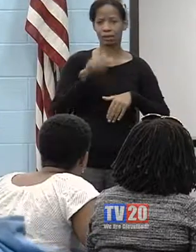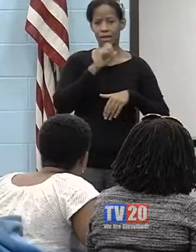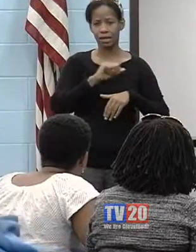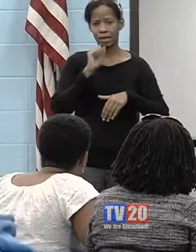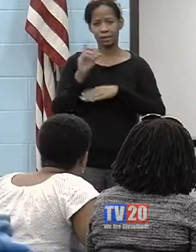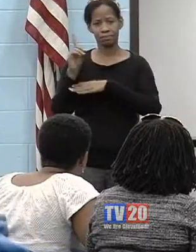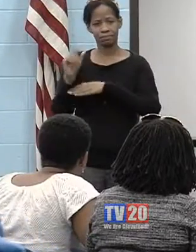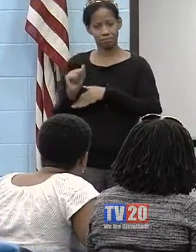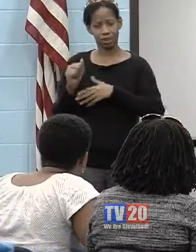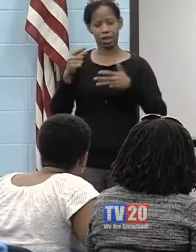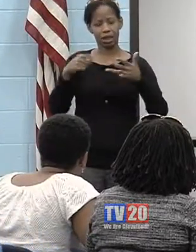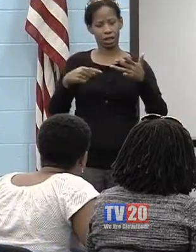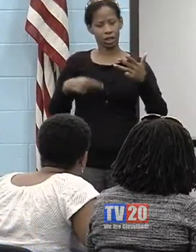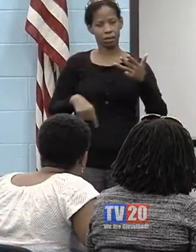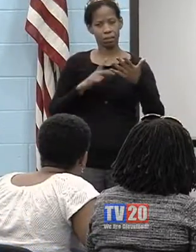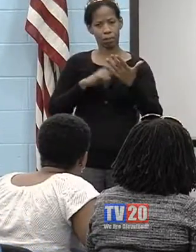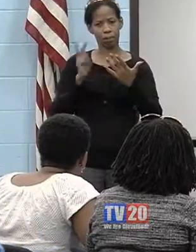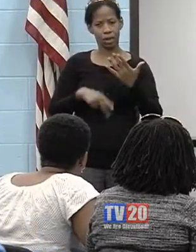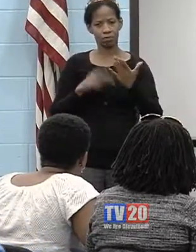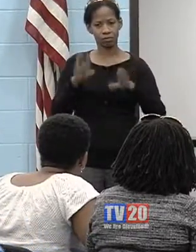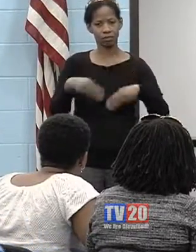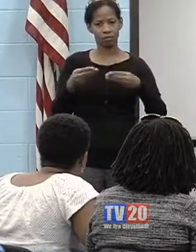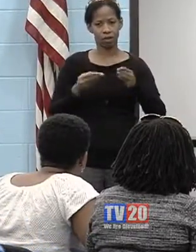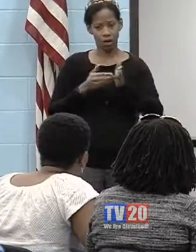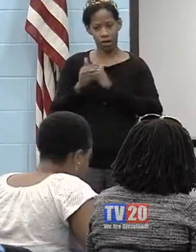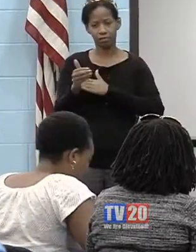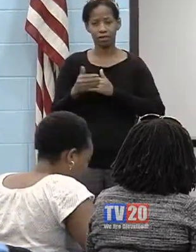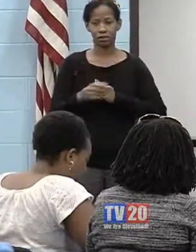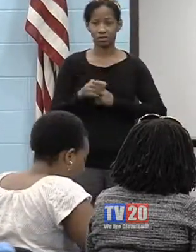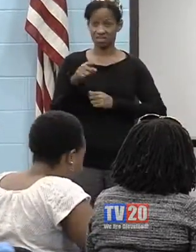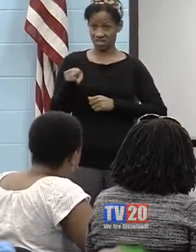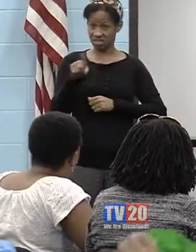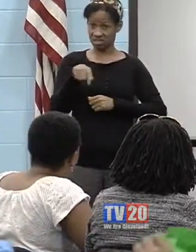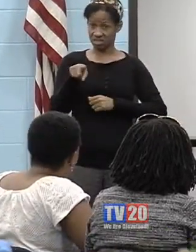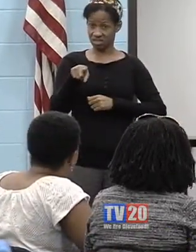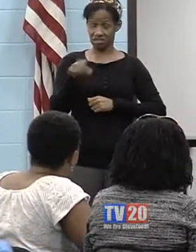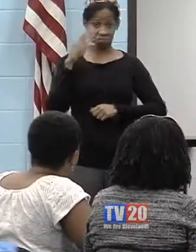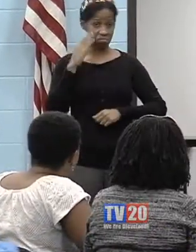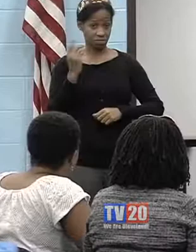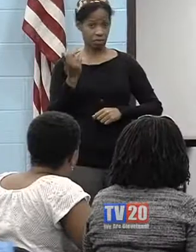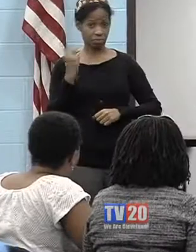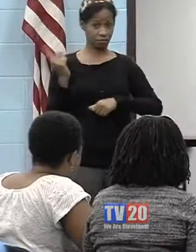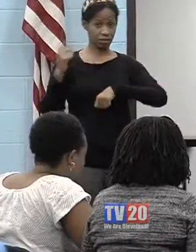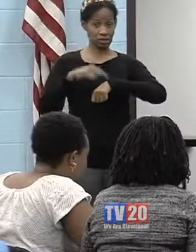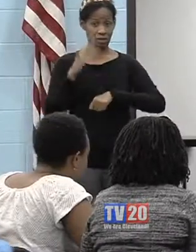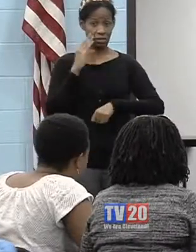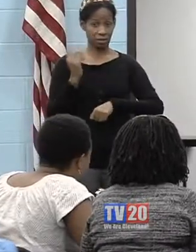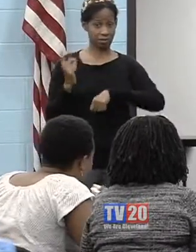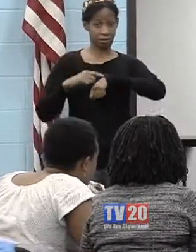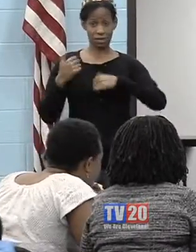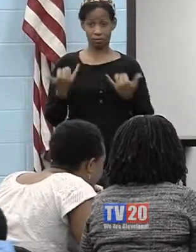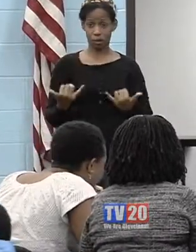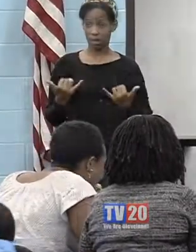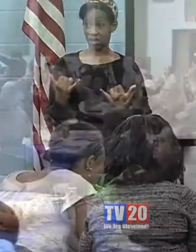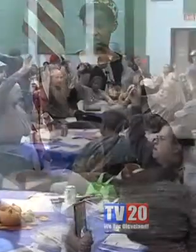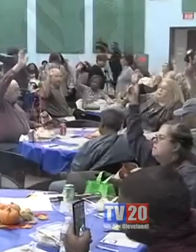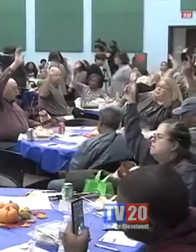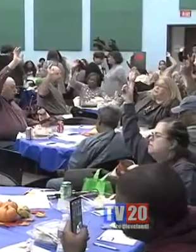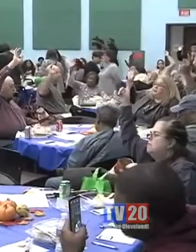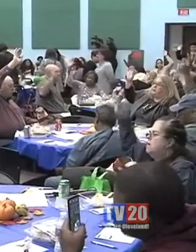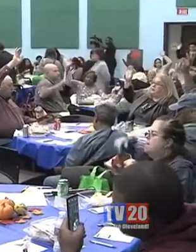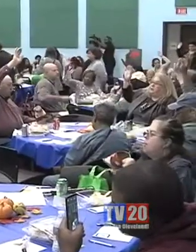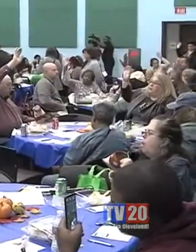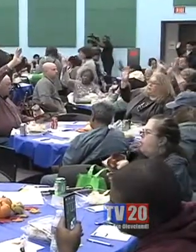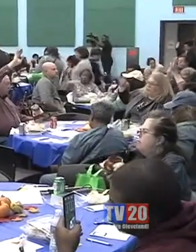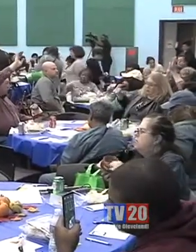Aging and Disability Resource Center programs. How many people are here at Fairhill Partners for the first time today? Oh,